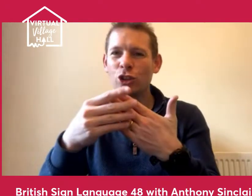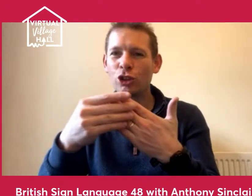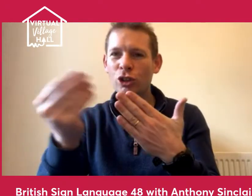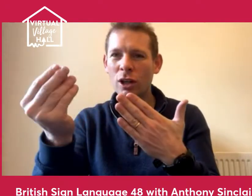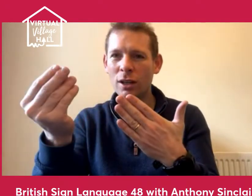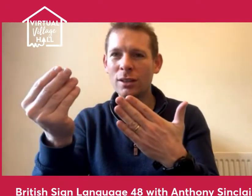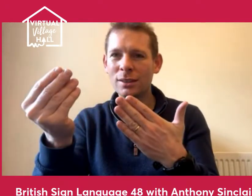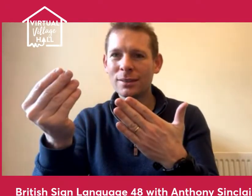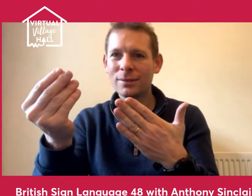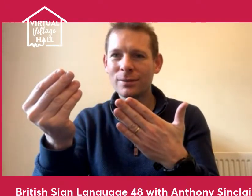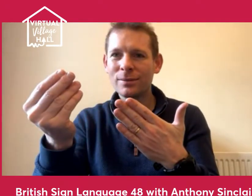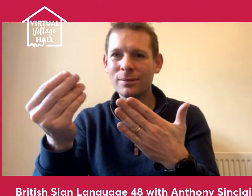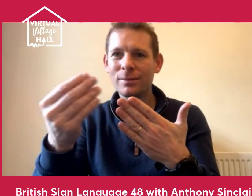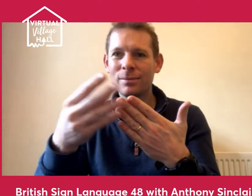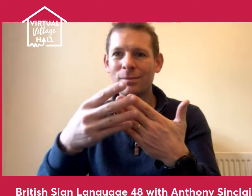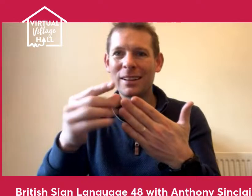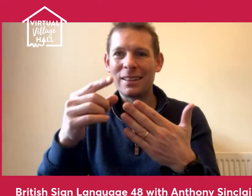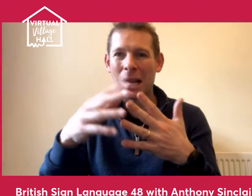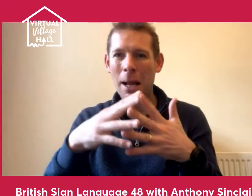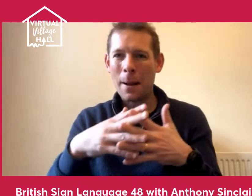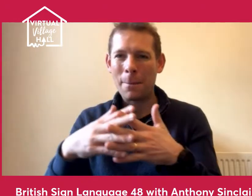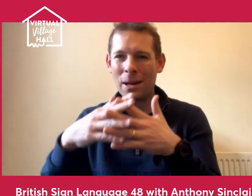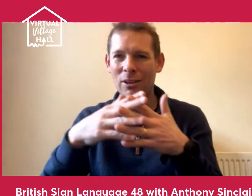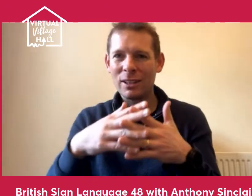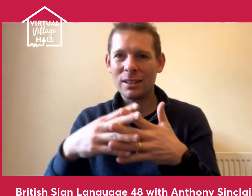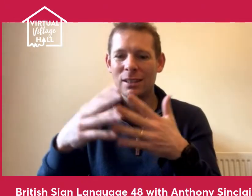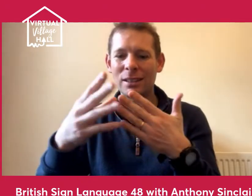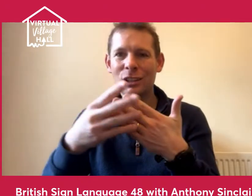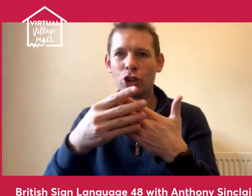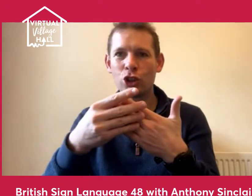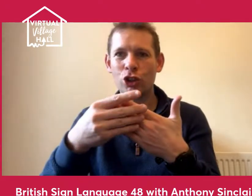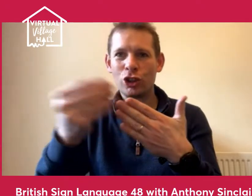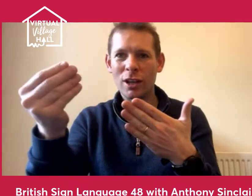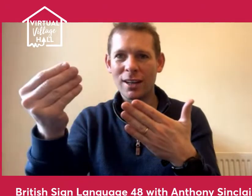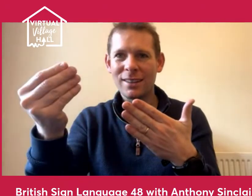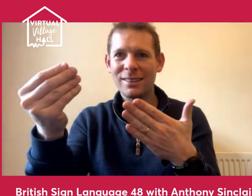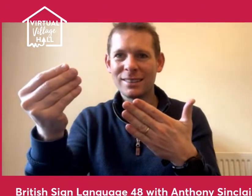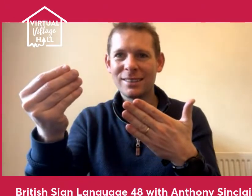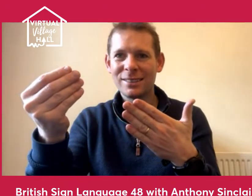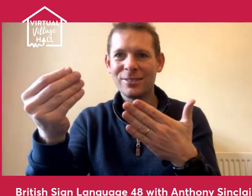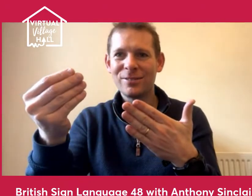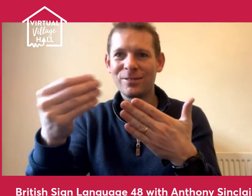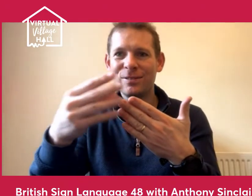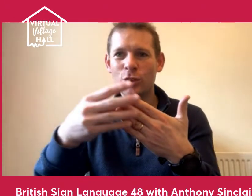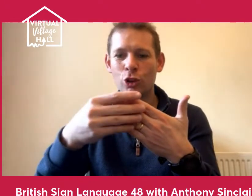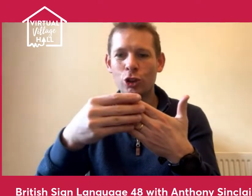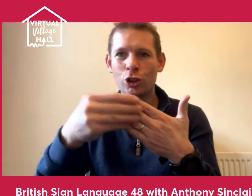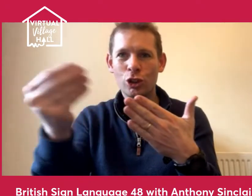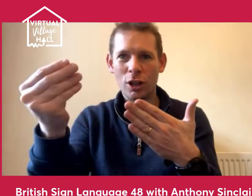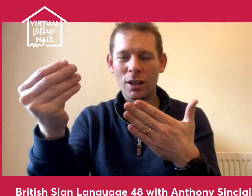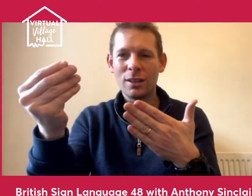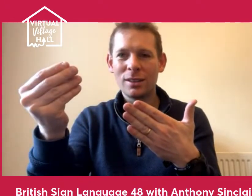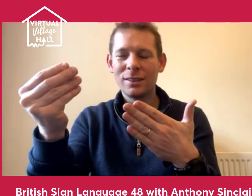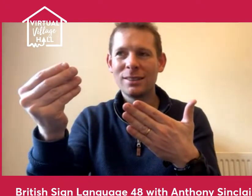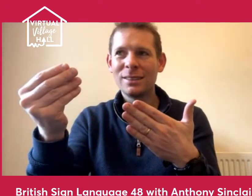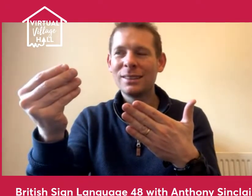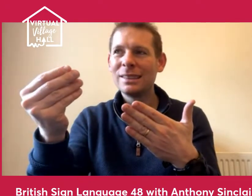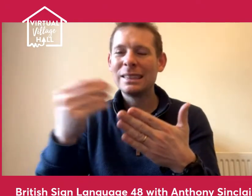and Australian Sign Language. So I think that's how the American dollar is signed. So that's dollar,